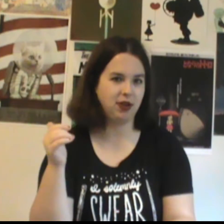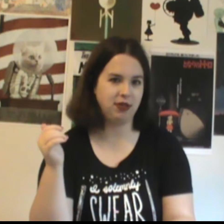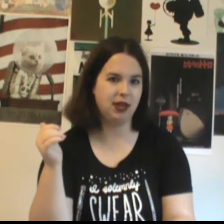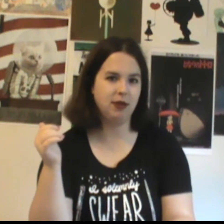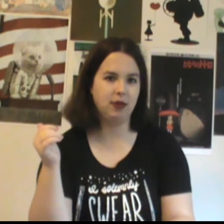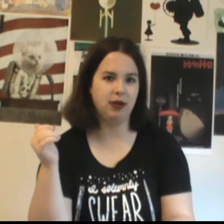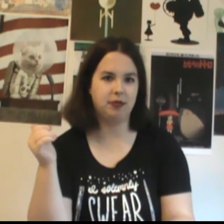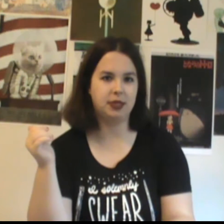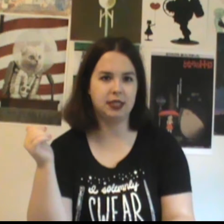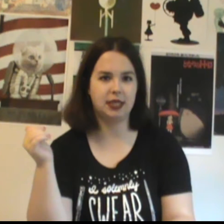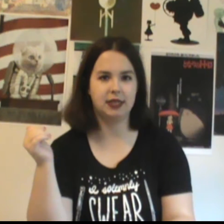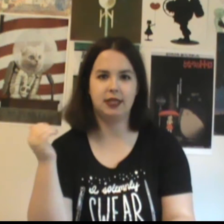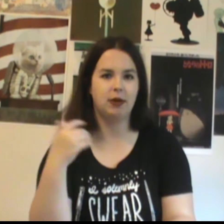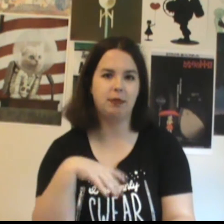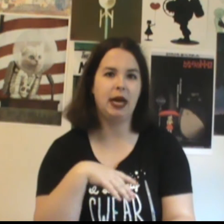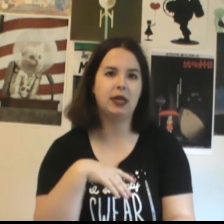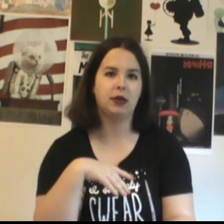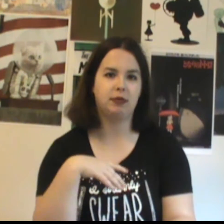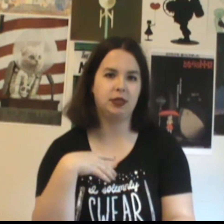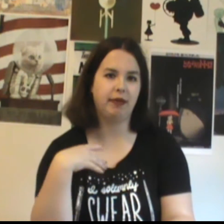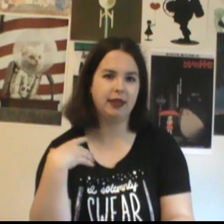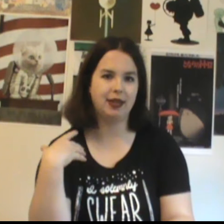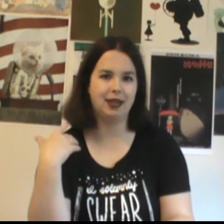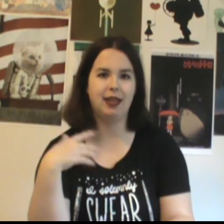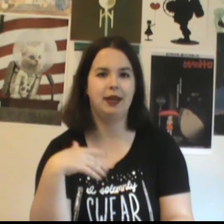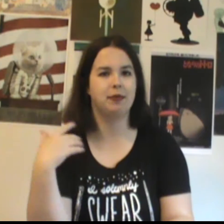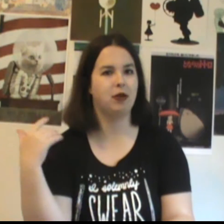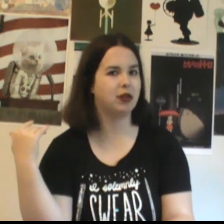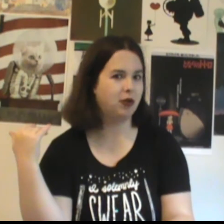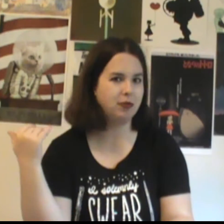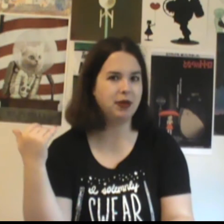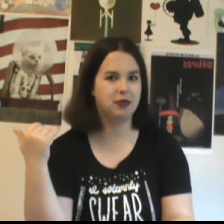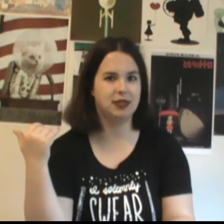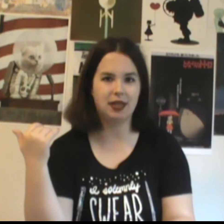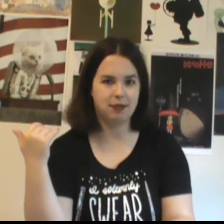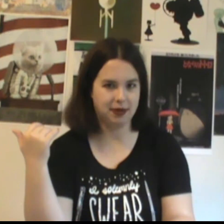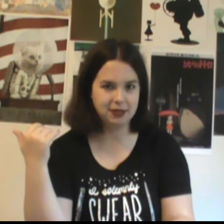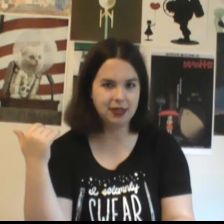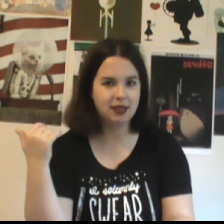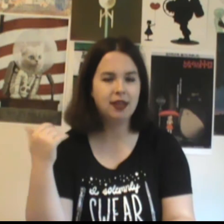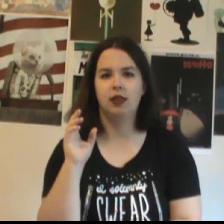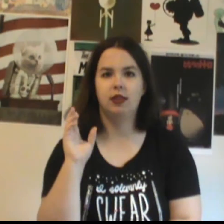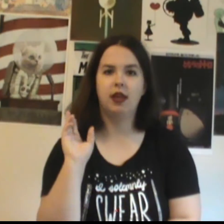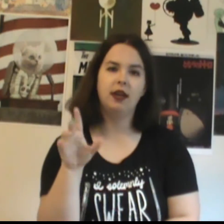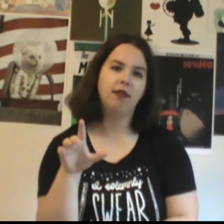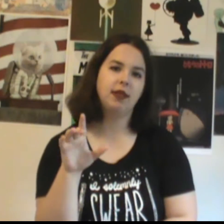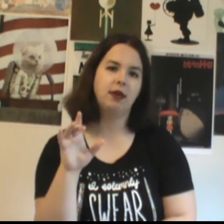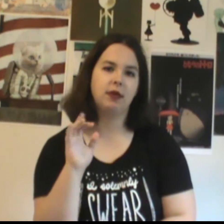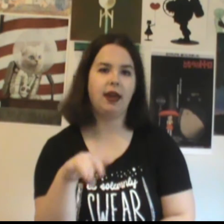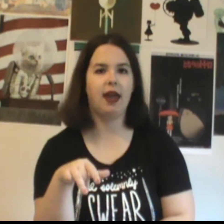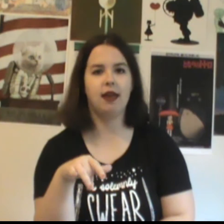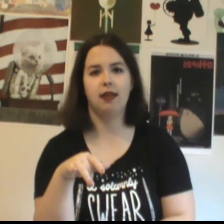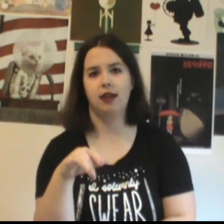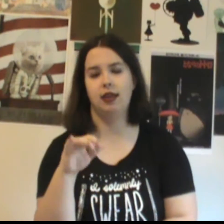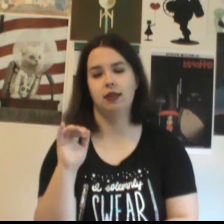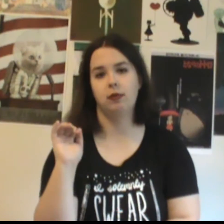out there, where if she's going to stay with Ben or if she's finally going to let him go and be with this other person. Then everything with Cal and the